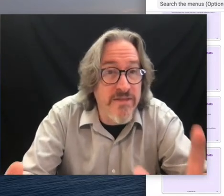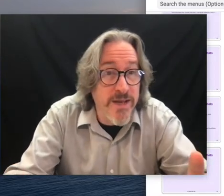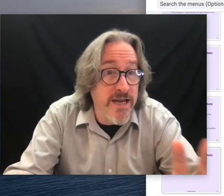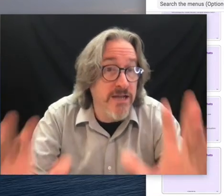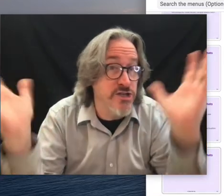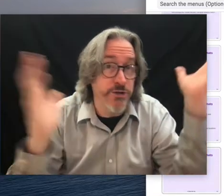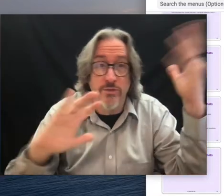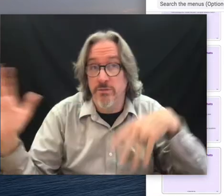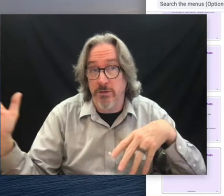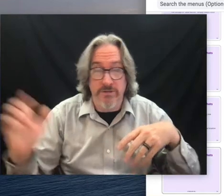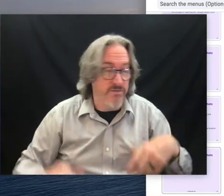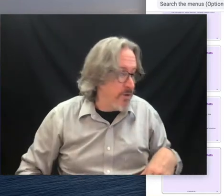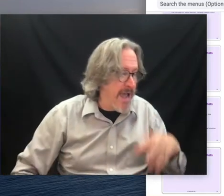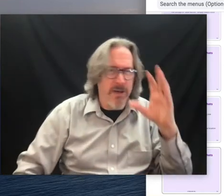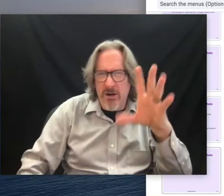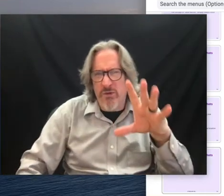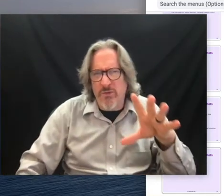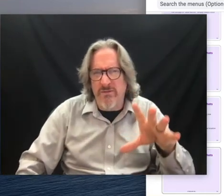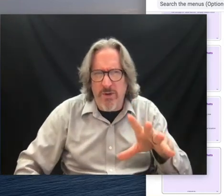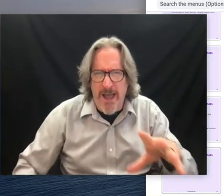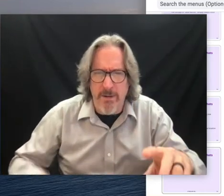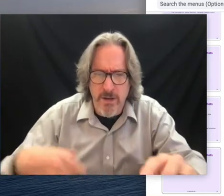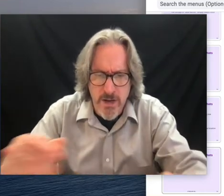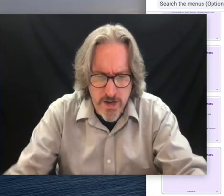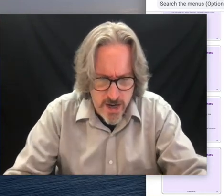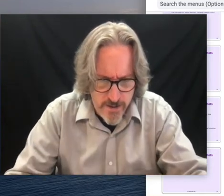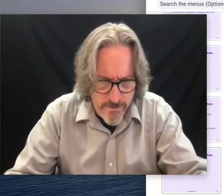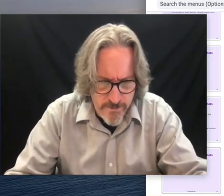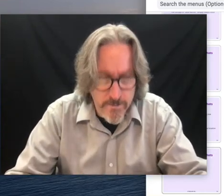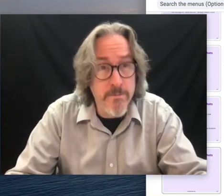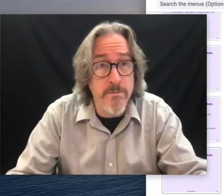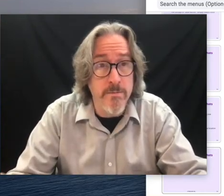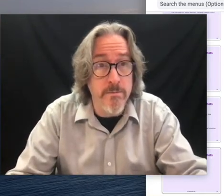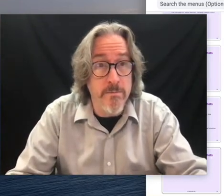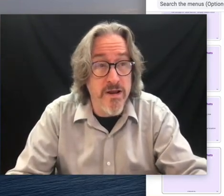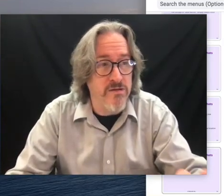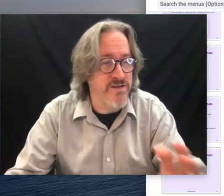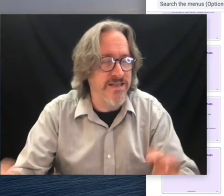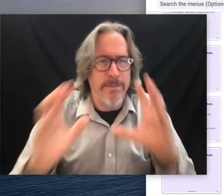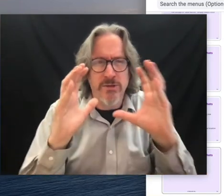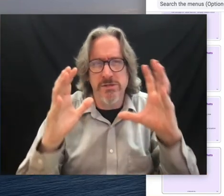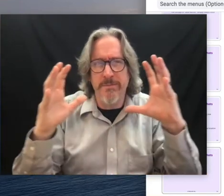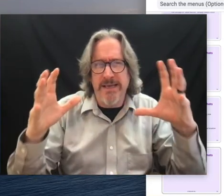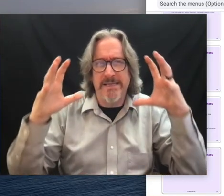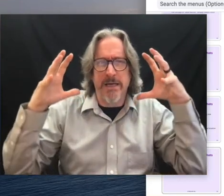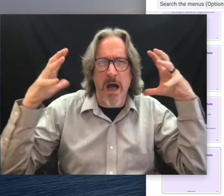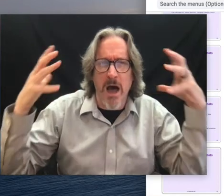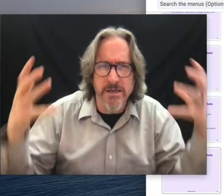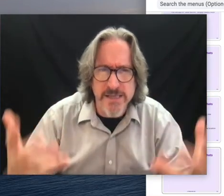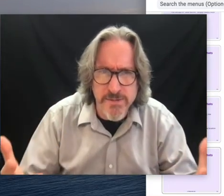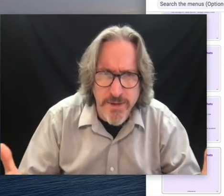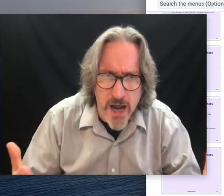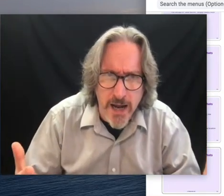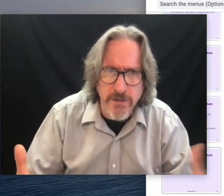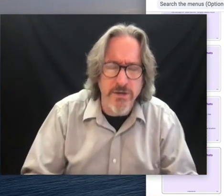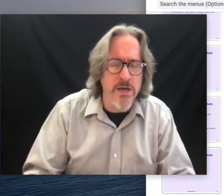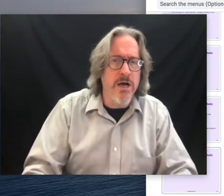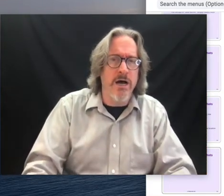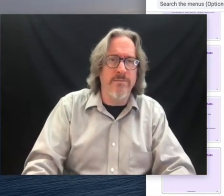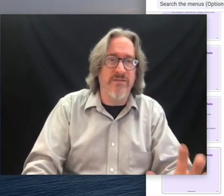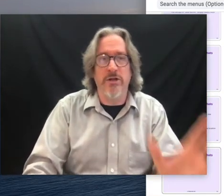And then we get into the vocab, and I'll go through the vocab and other stuff like that. But those are the basic concepts